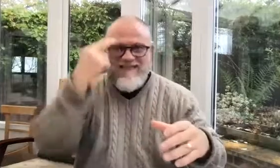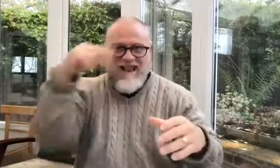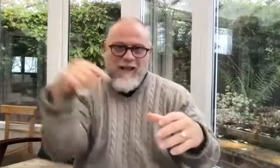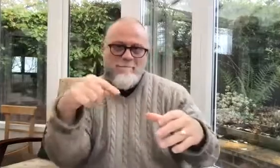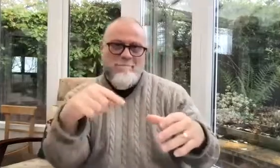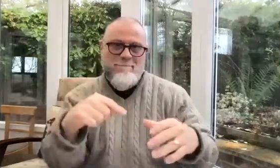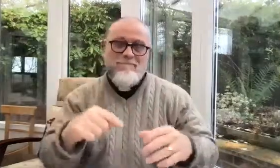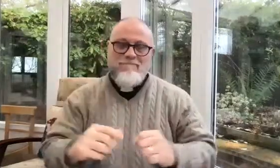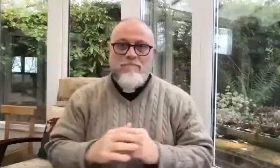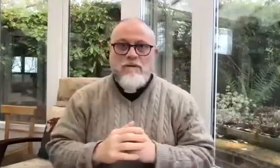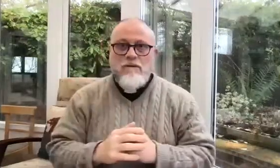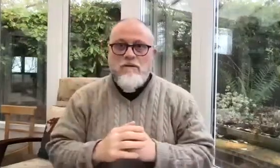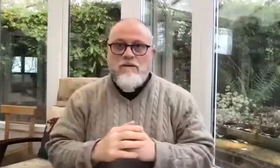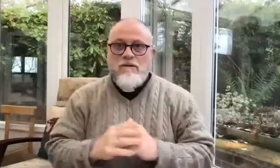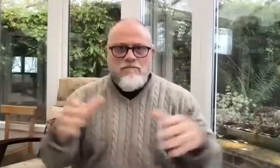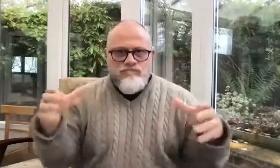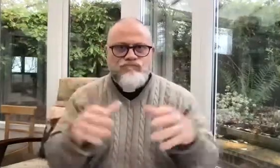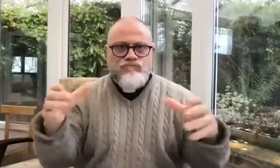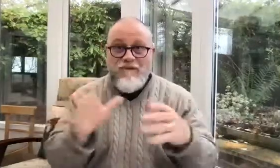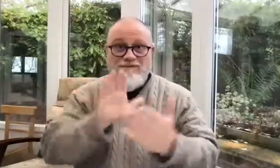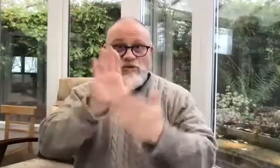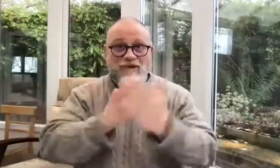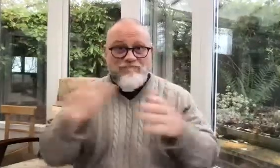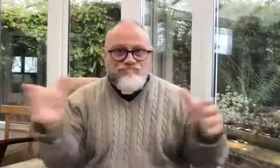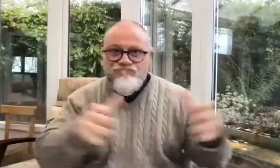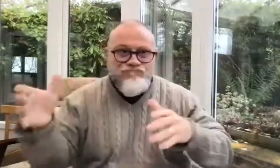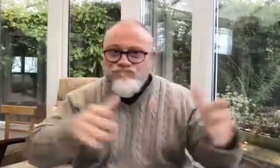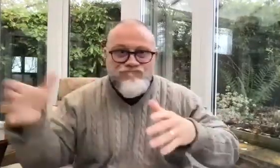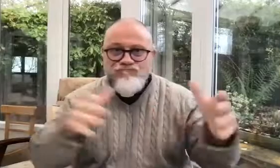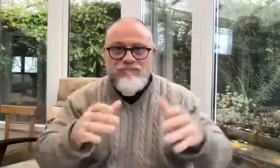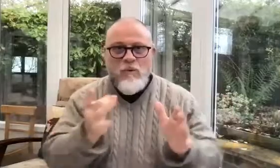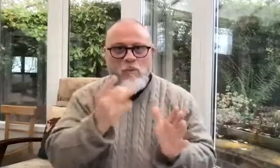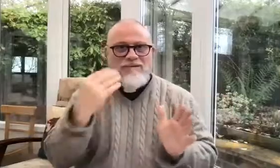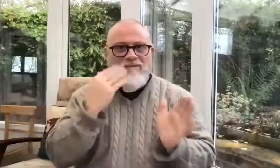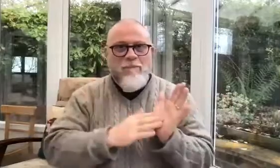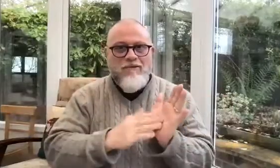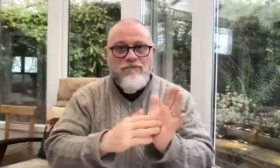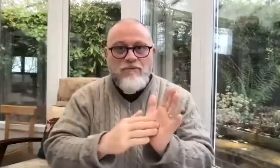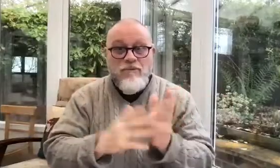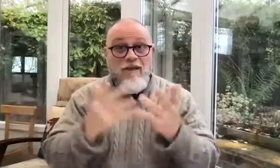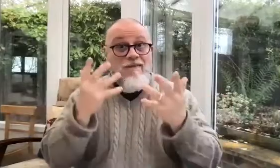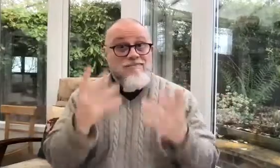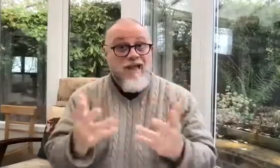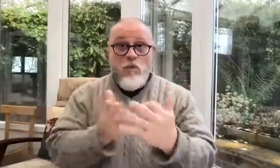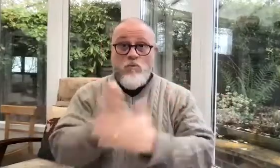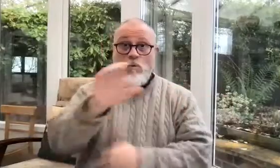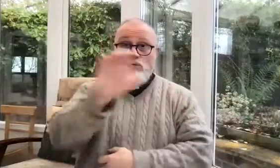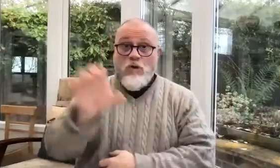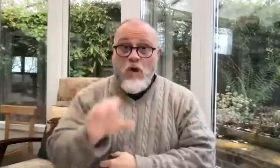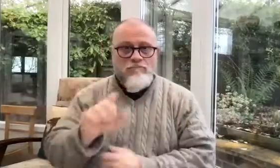That's the name that we have for our deaf church. And we were face to face and we were meeting